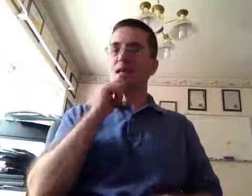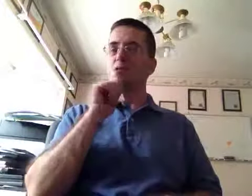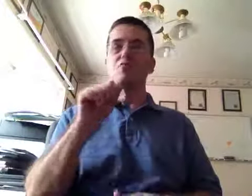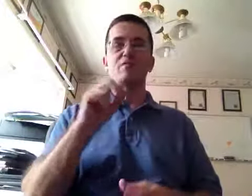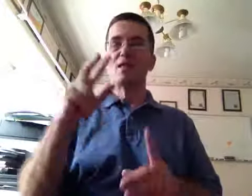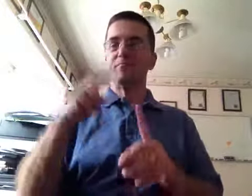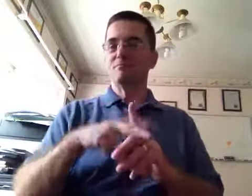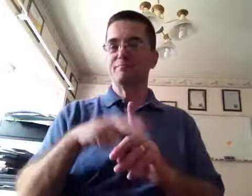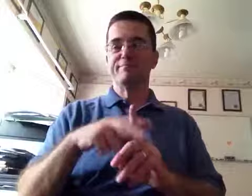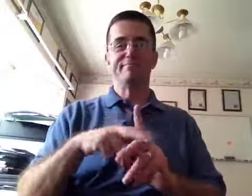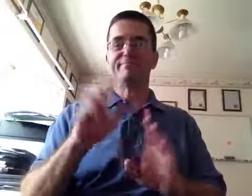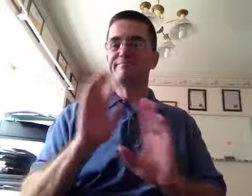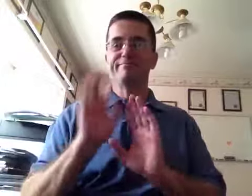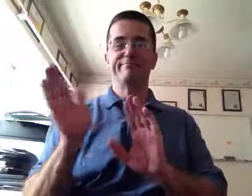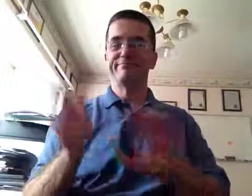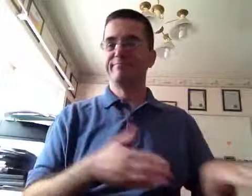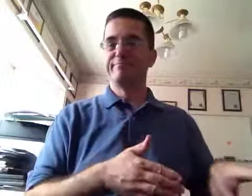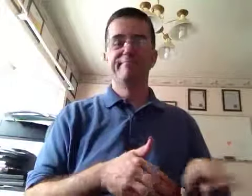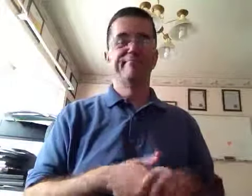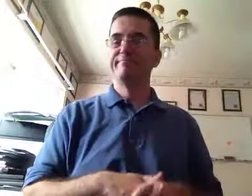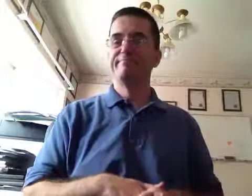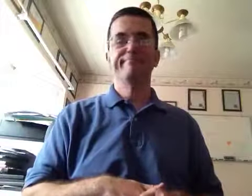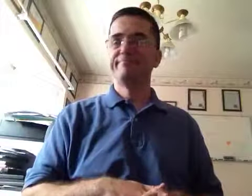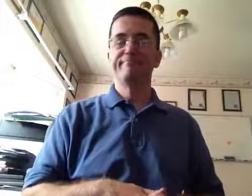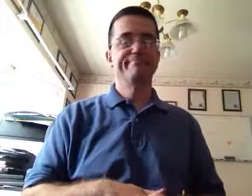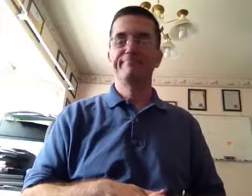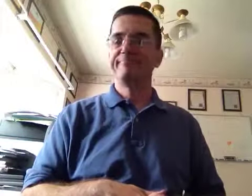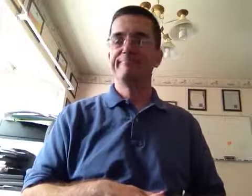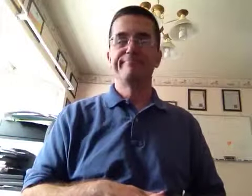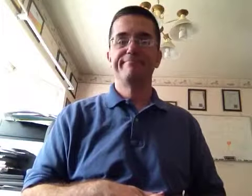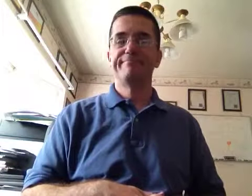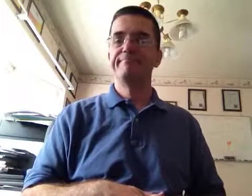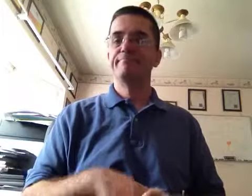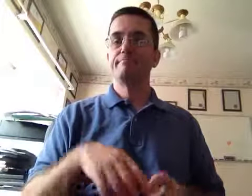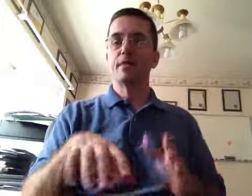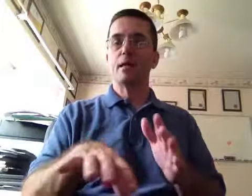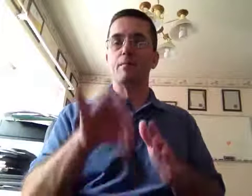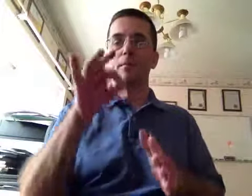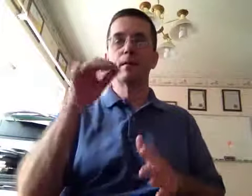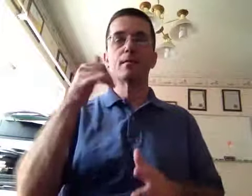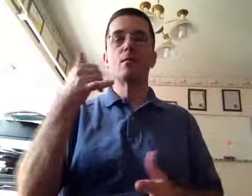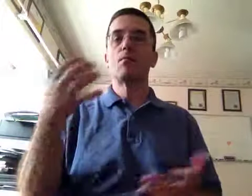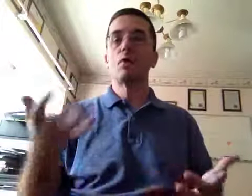applications, do they? He picks up the phone and he calls one of his